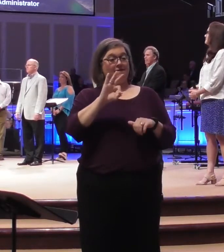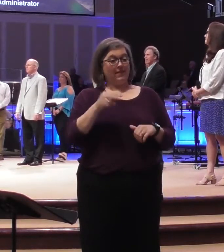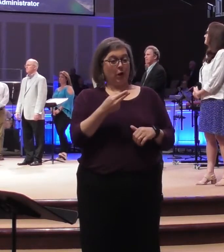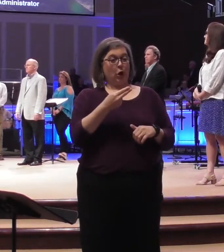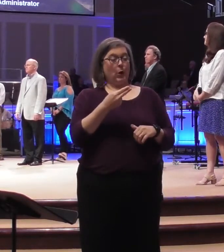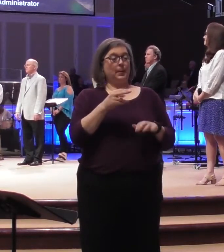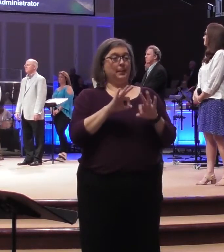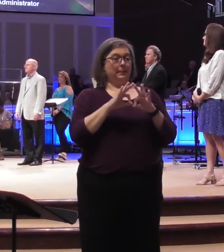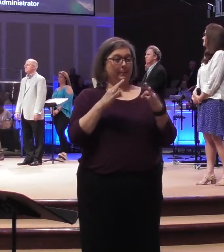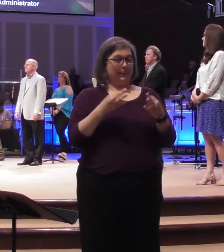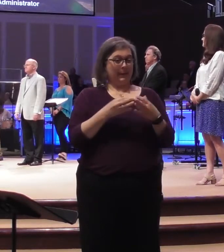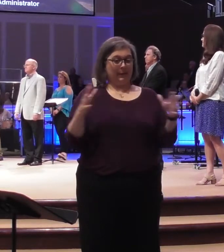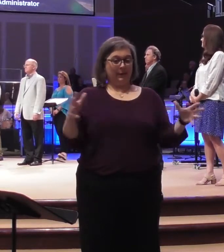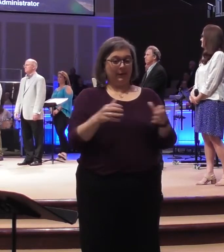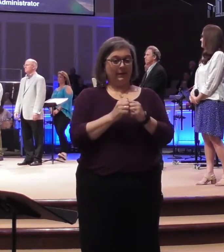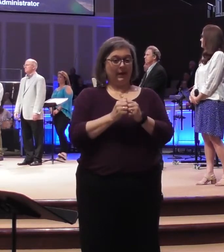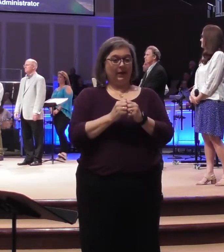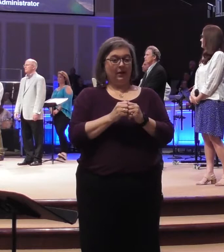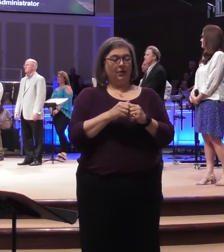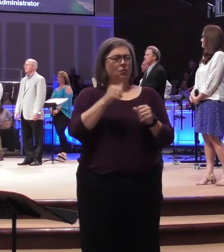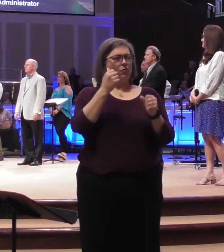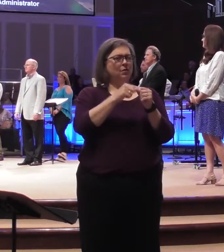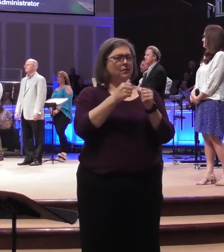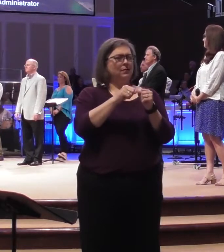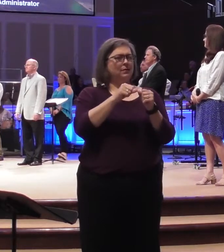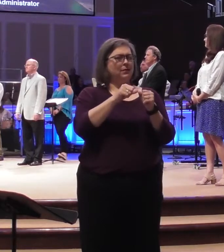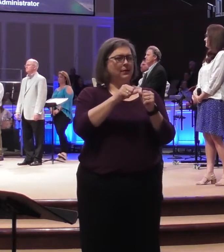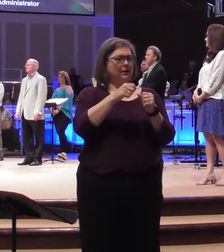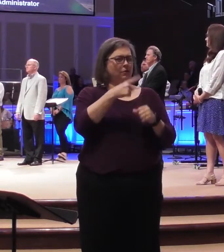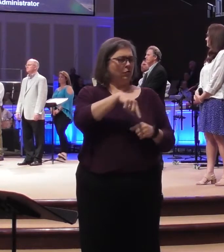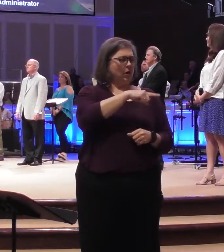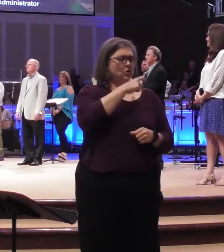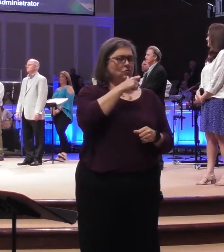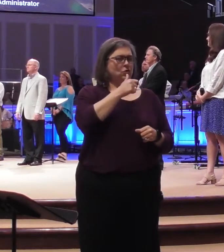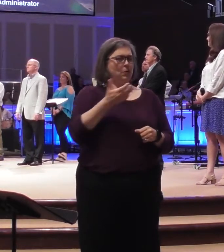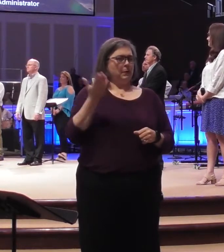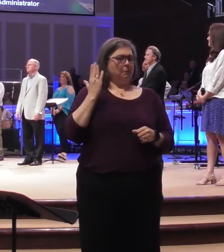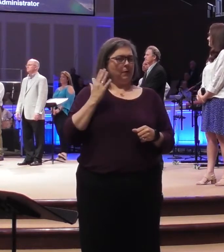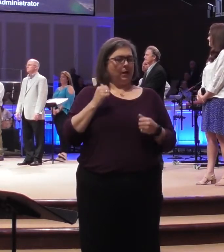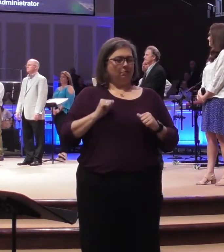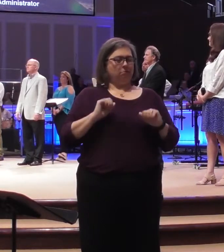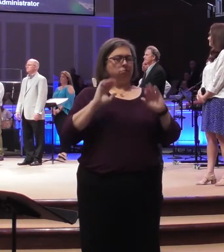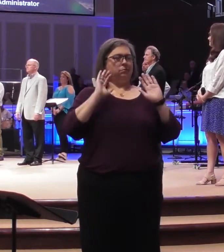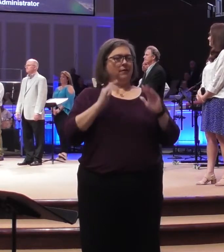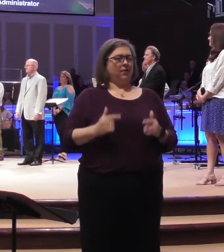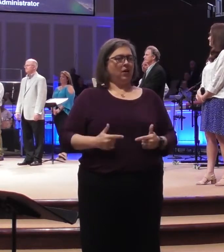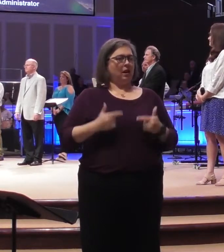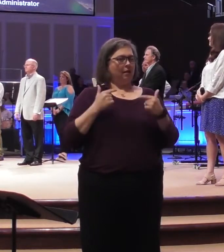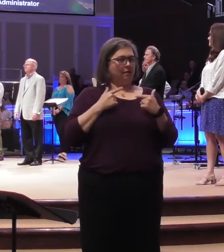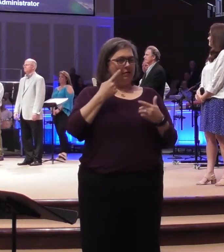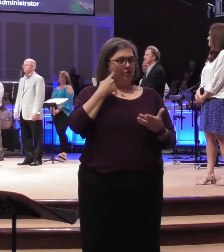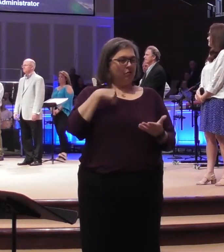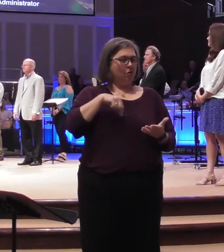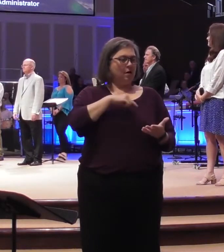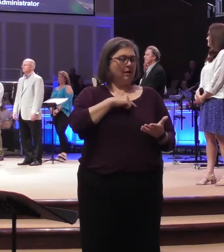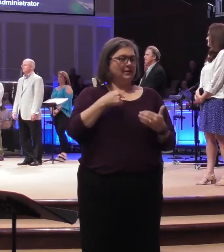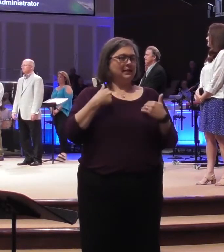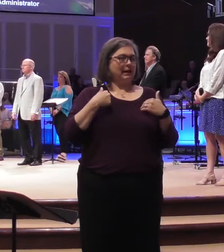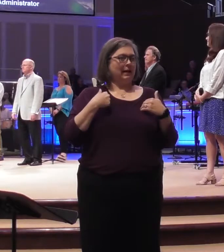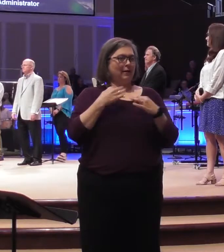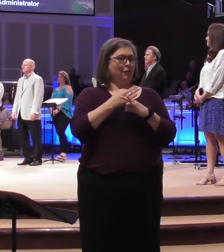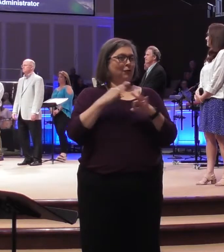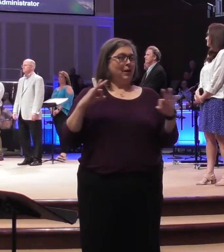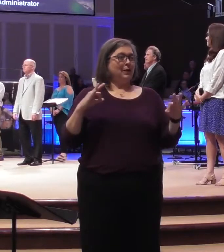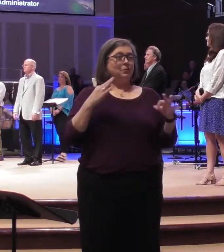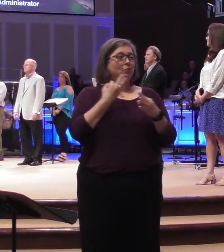as our pastor said, who've given their lives over the years defending our nation, we are able to gather and enjoy so many wonderful freedoms, one of which we're doing